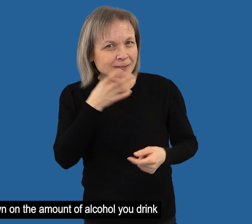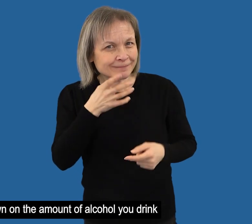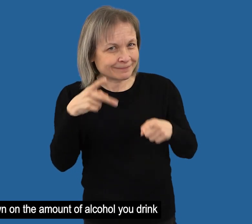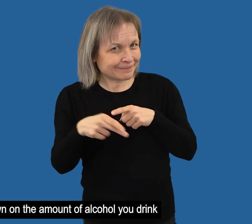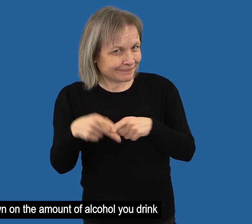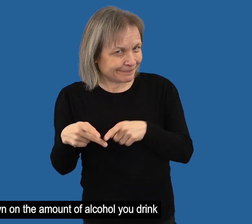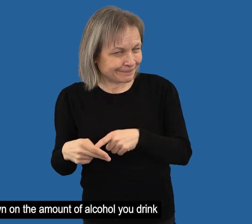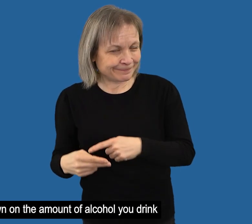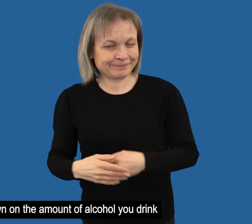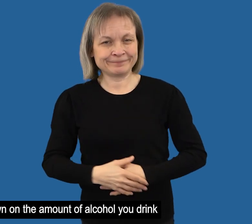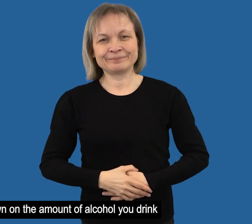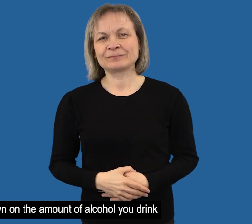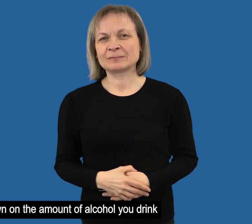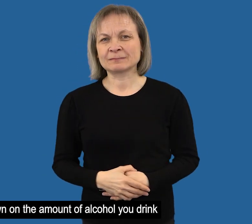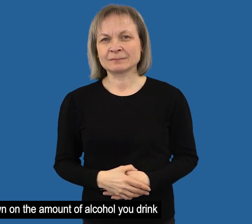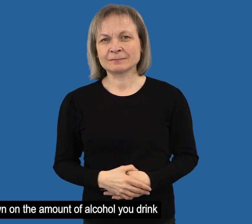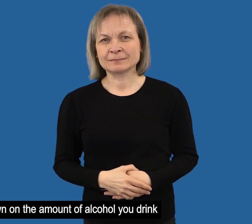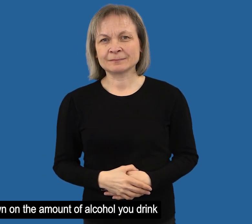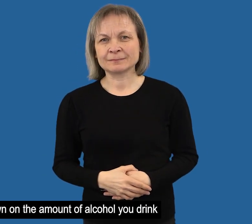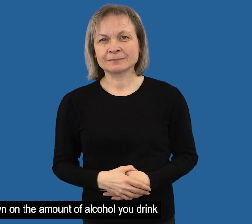Cutting down on the amount of alcohol you drink.